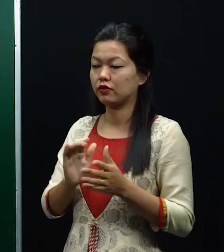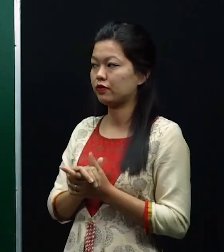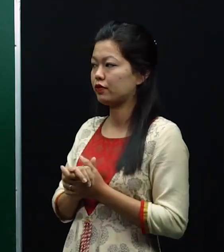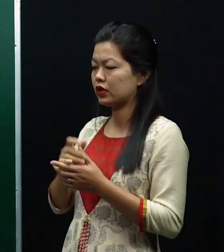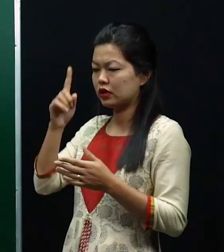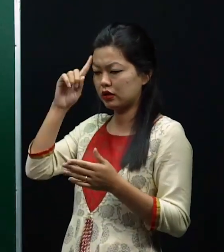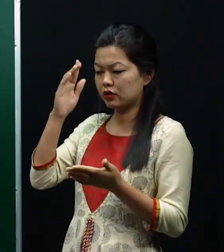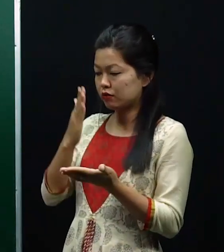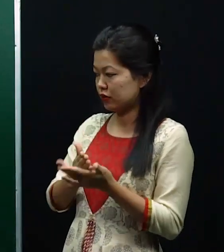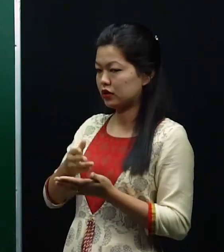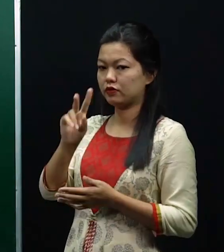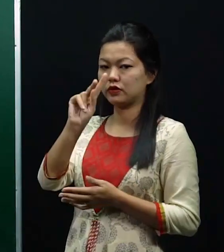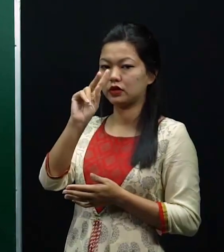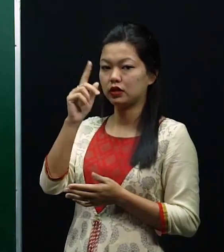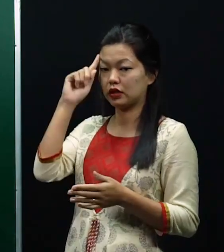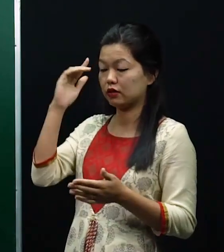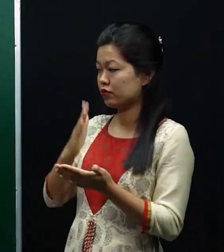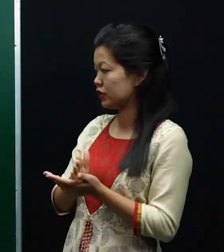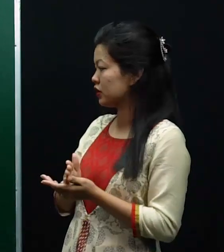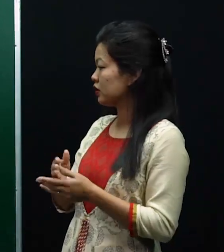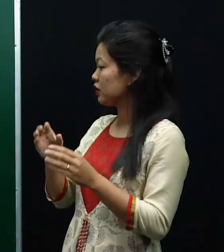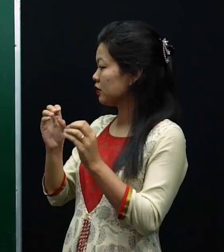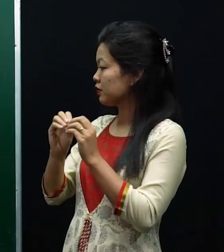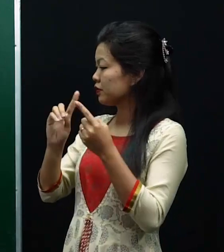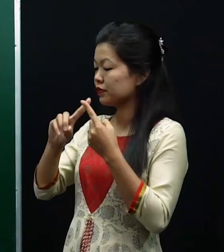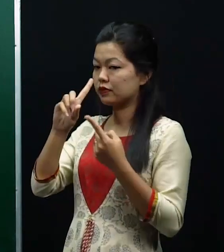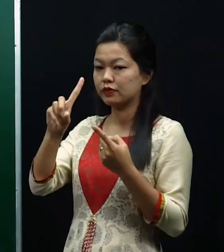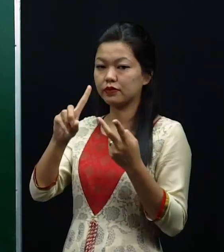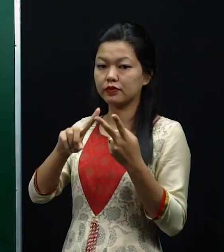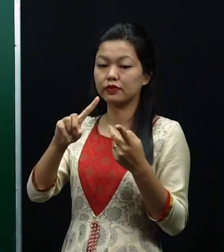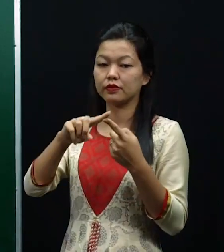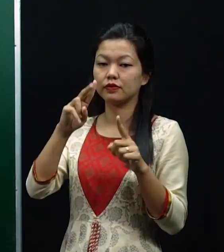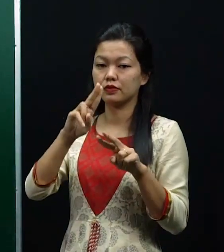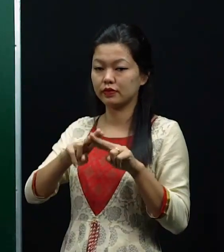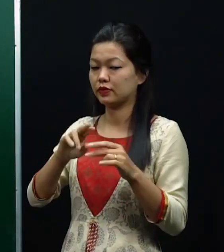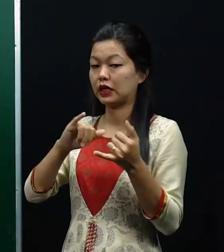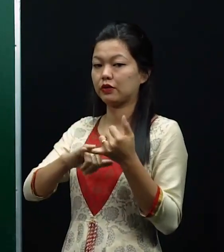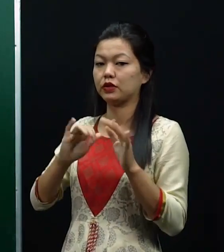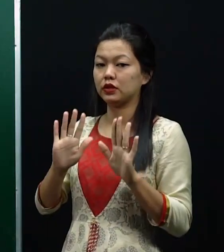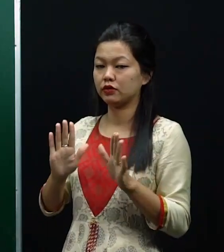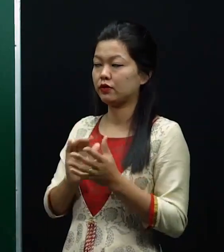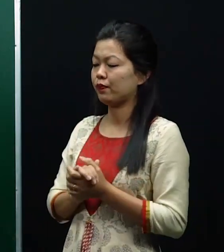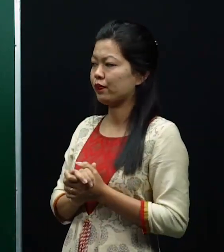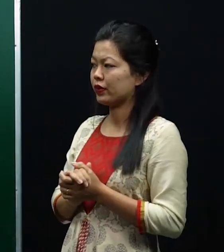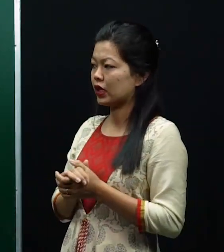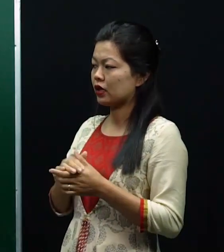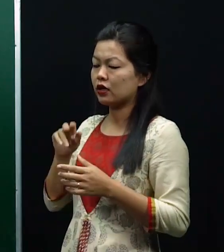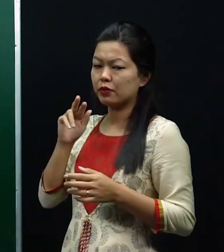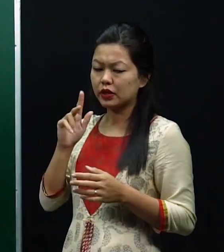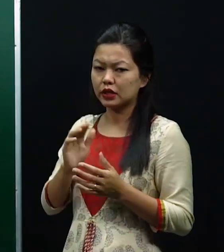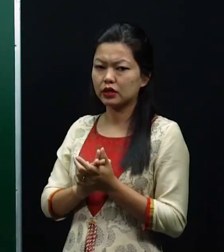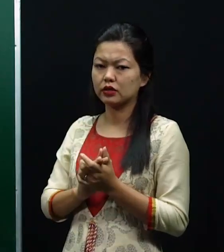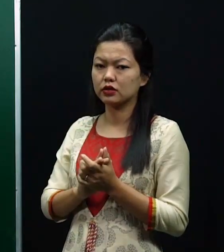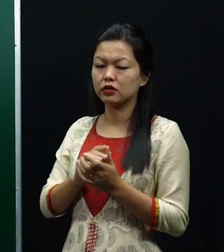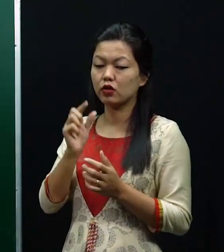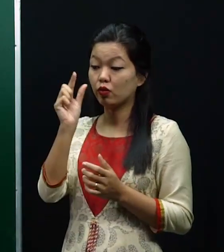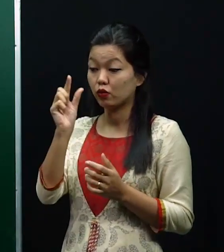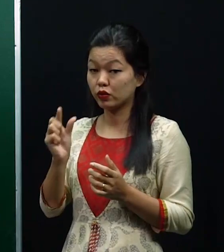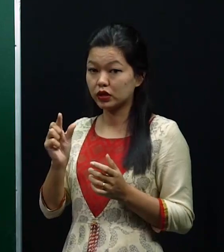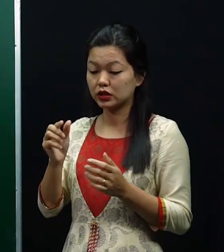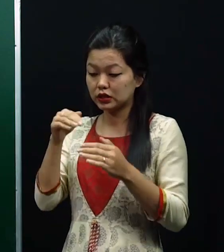religious term. Prophecy means just expecting something that is to come ahead of time. And then the next word will